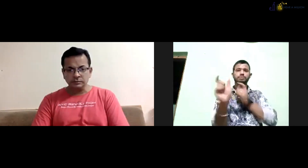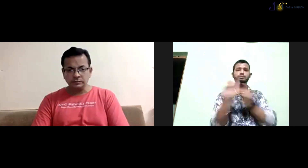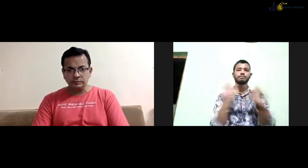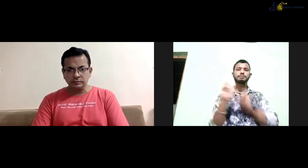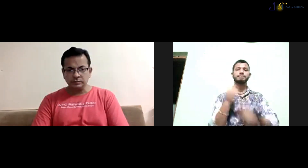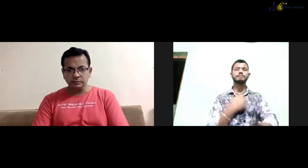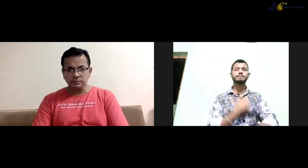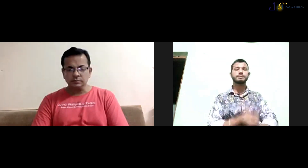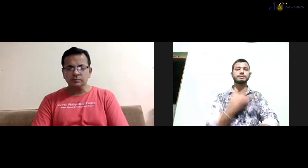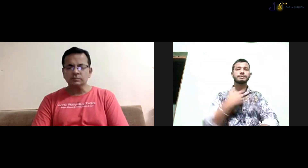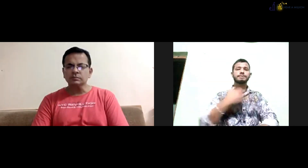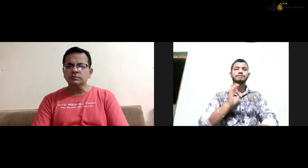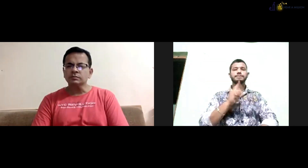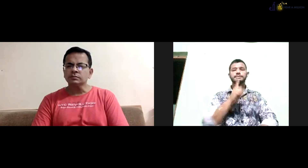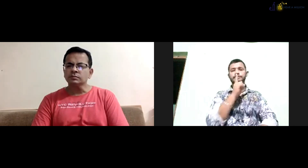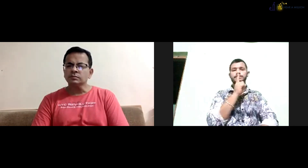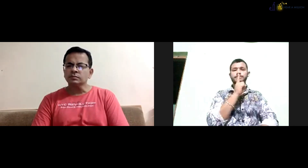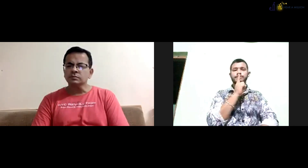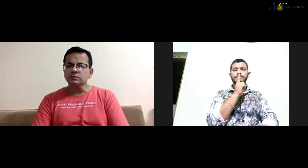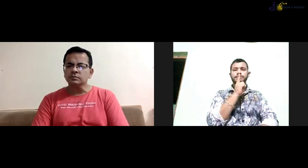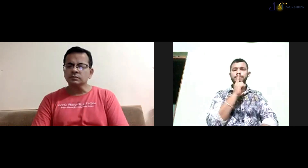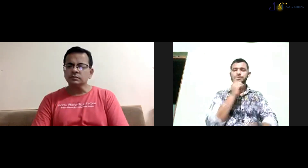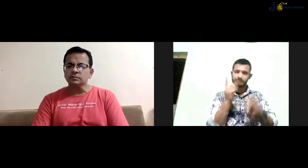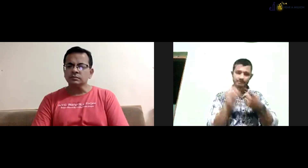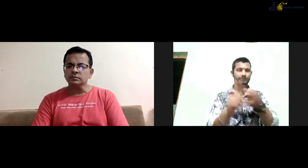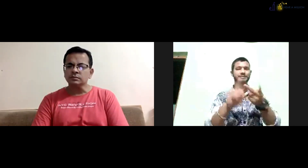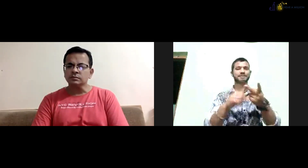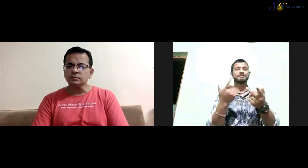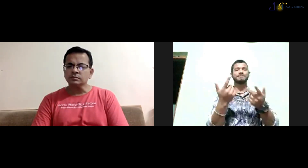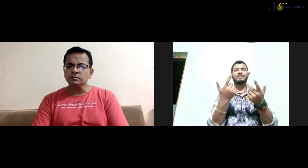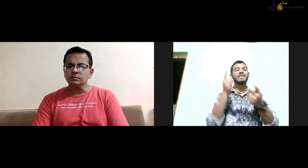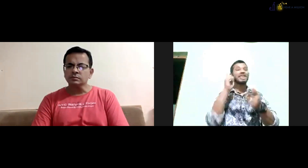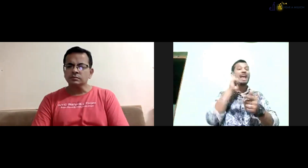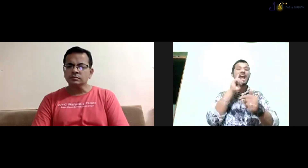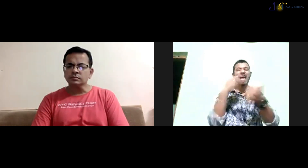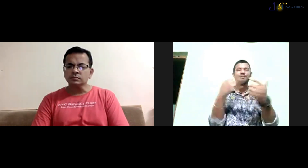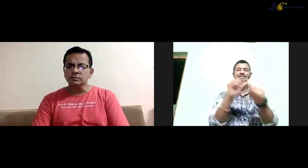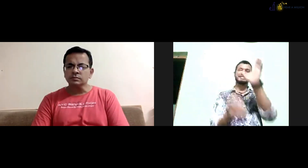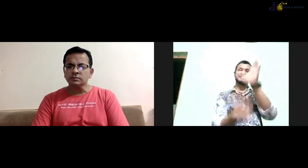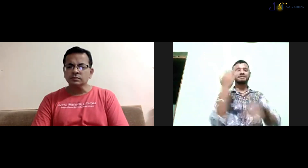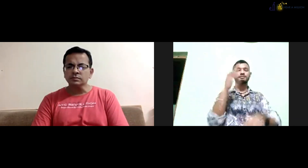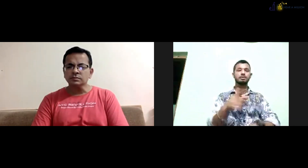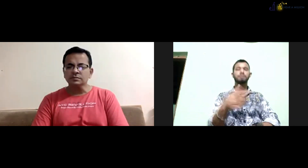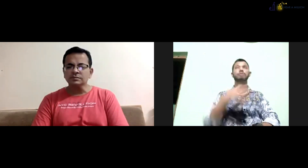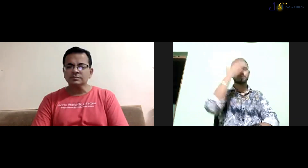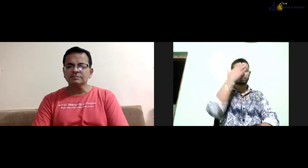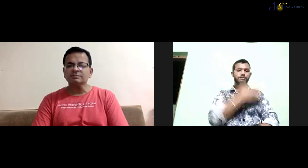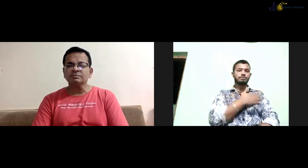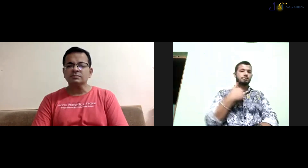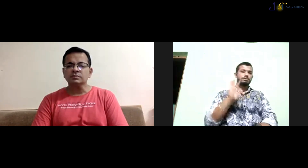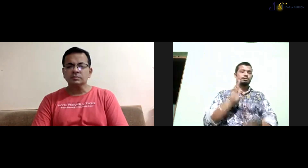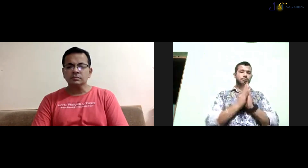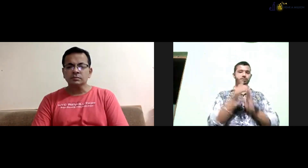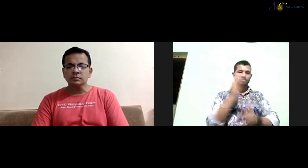thing, but some people would say, no, you are smelling enough, and I would just keep mum. I would just keep quiet. So